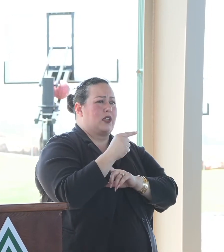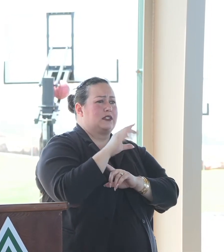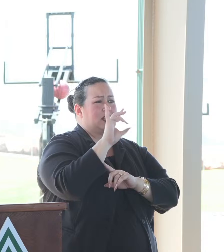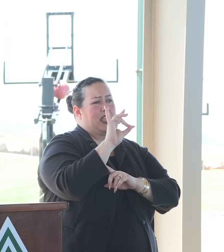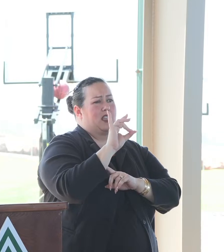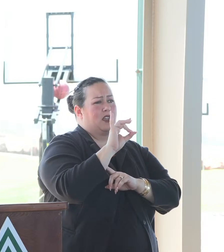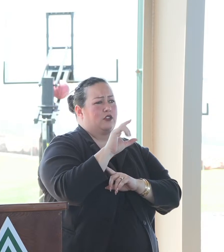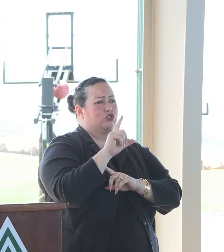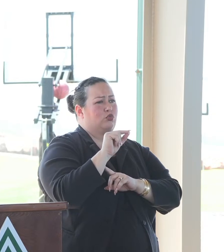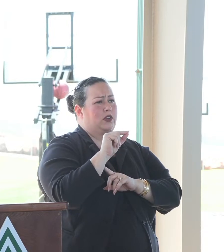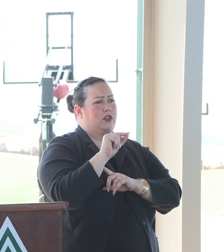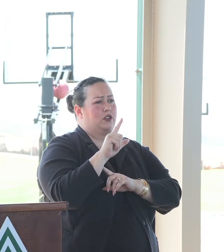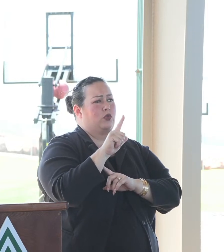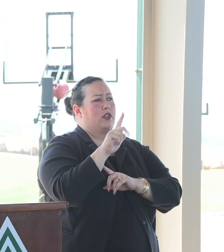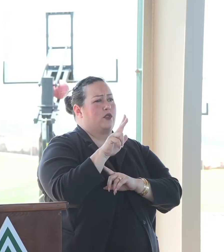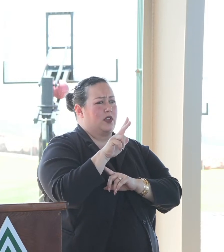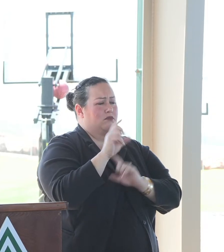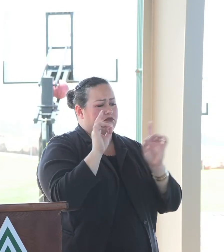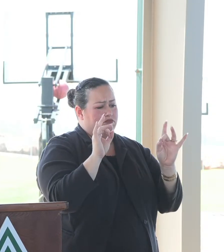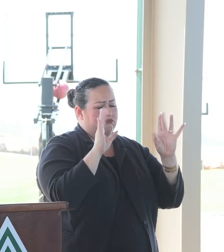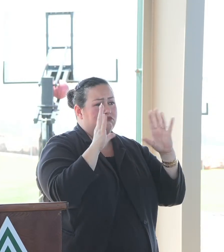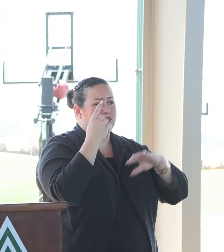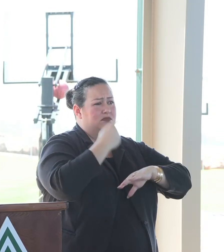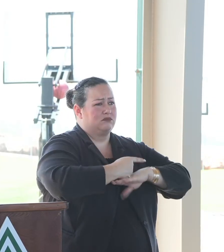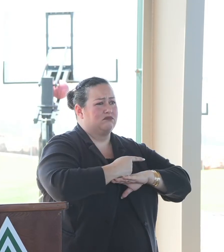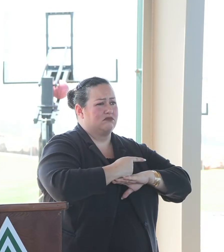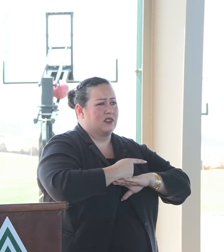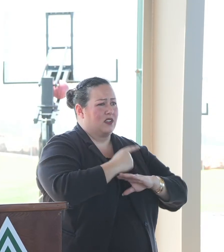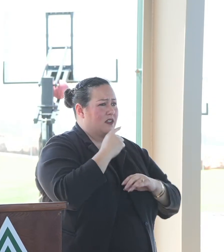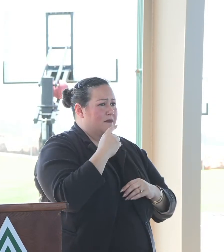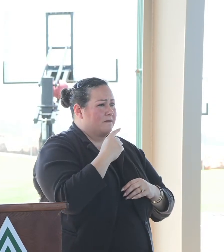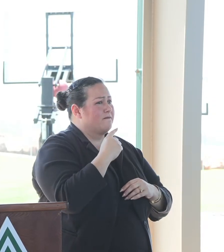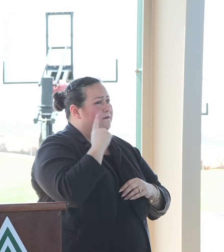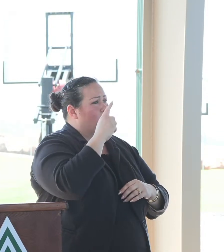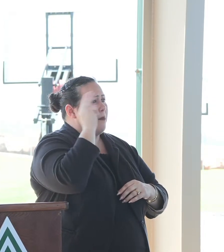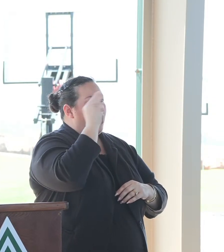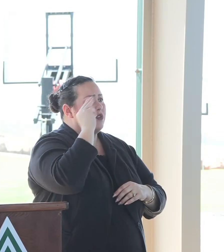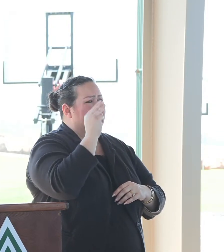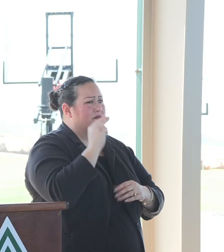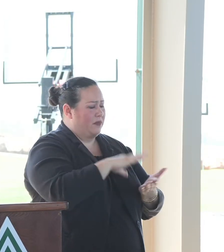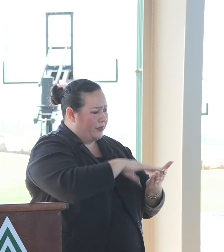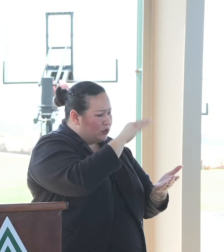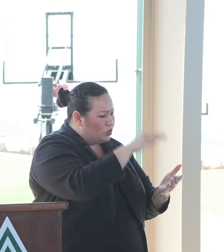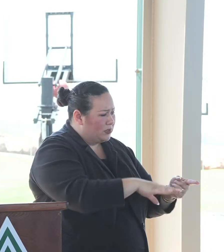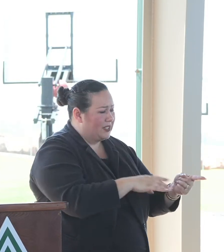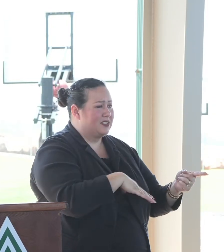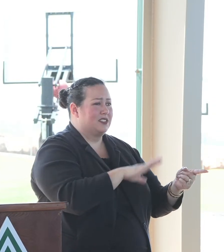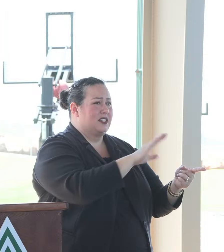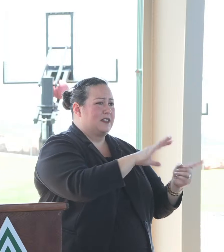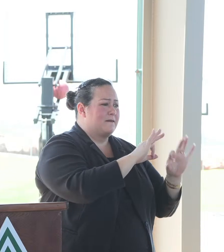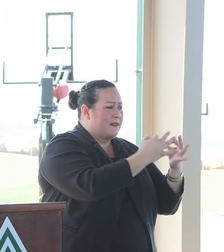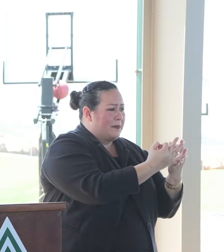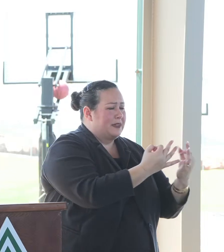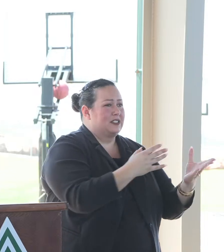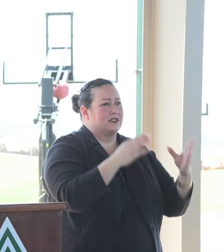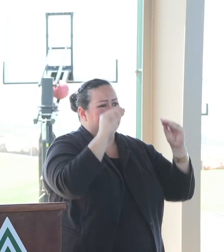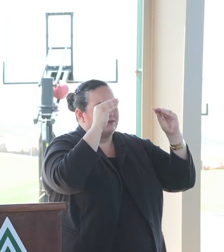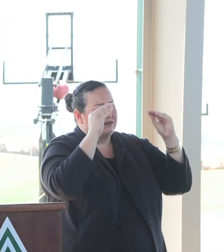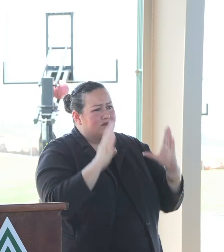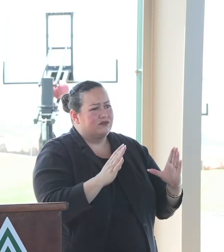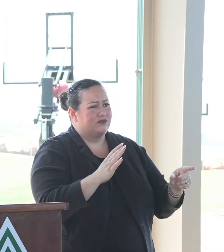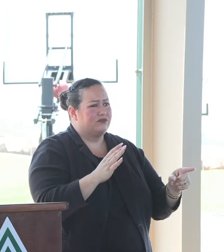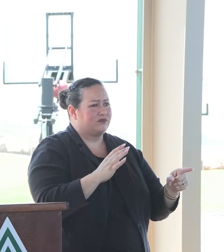terrible day for Maui, and in particular the students, their families, and the teachers of King Kamehameha III Elementary